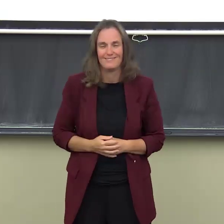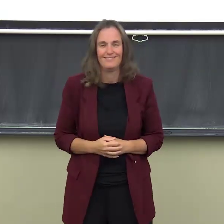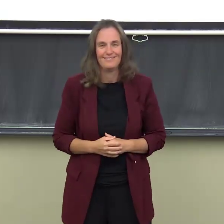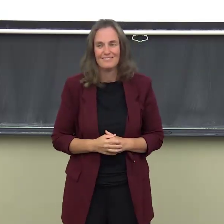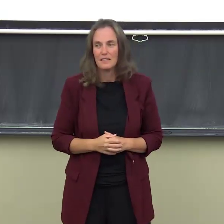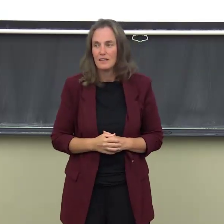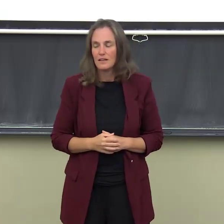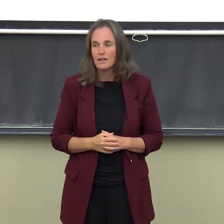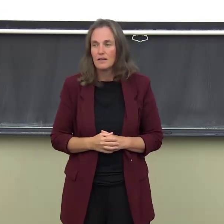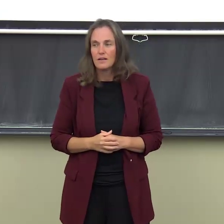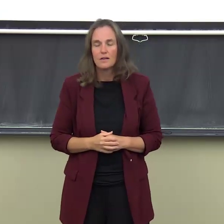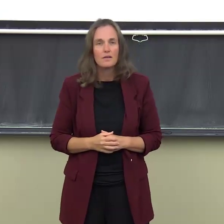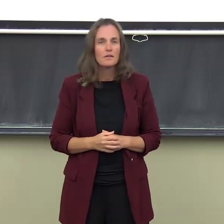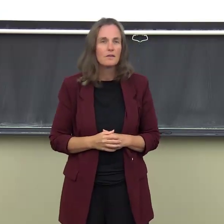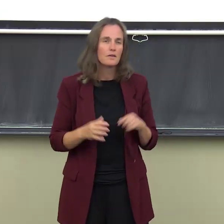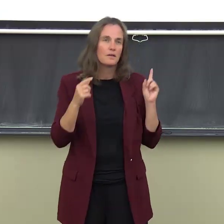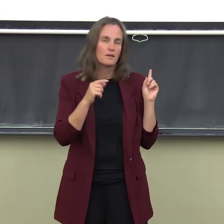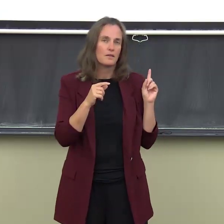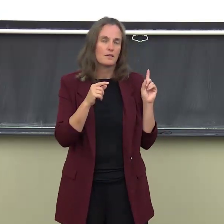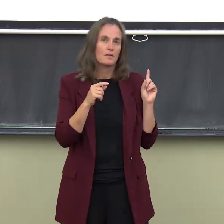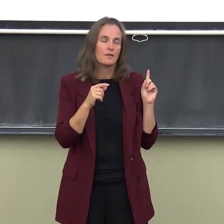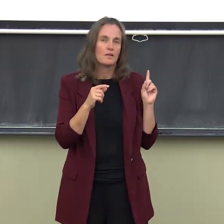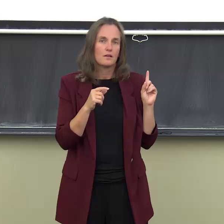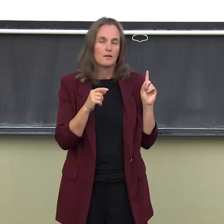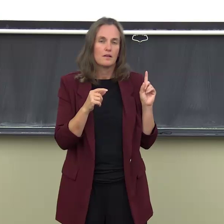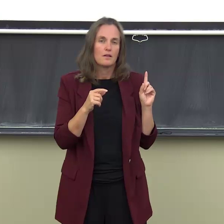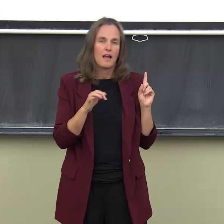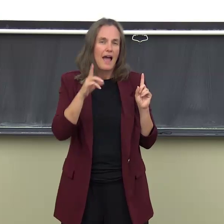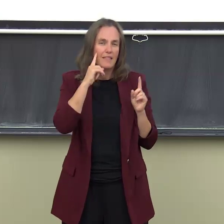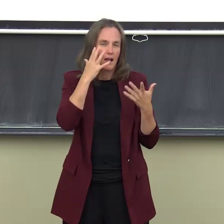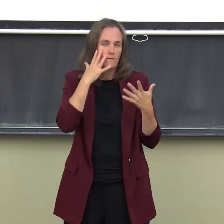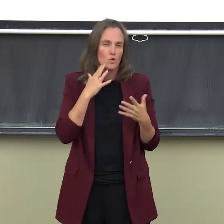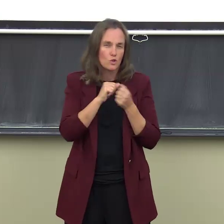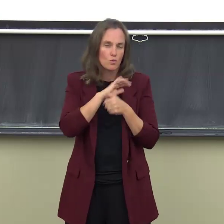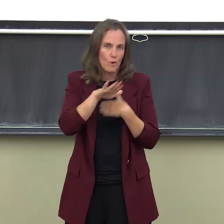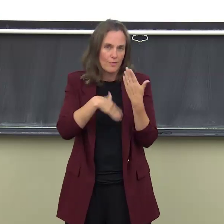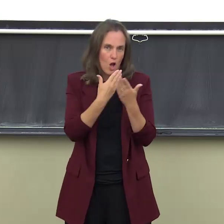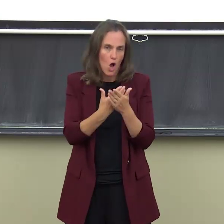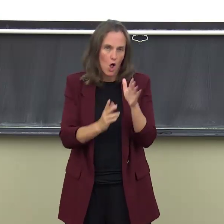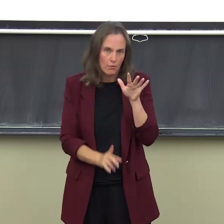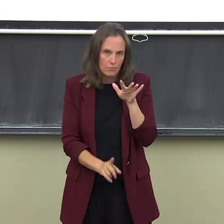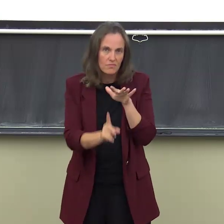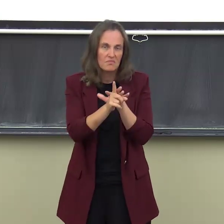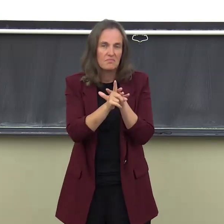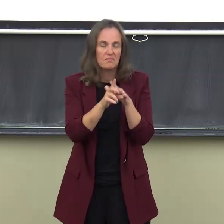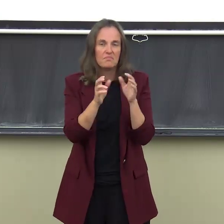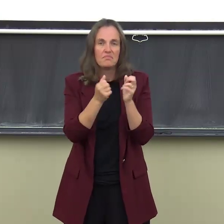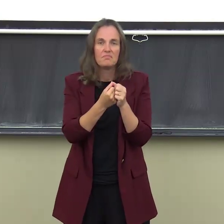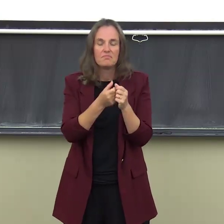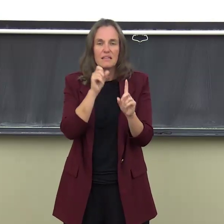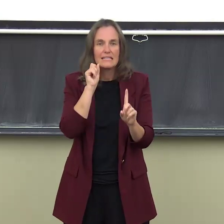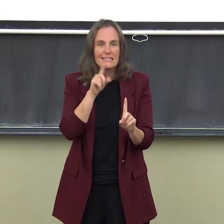And unfortunately, I think with all, we know, emergent signals and